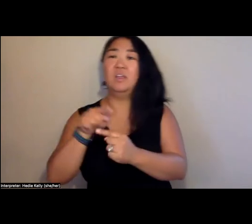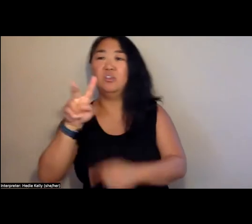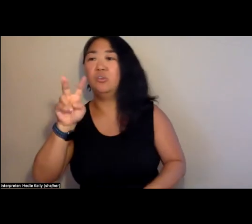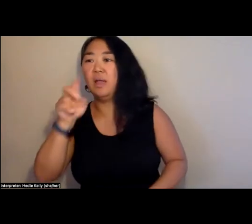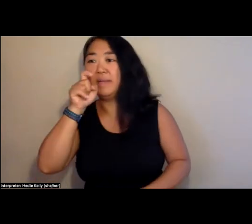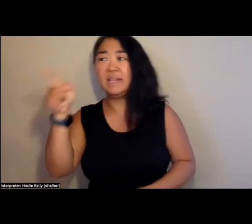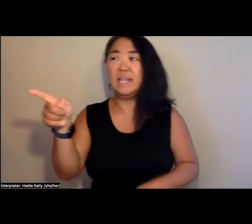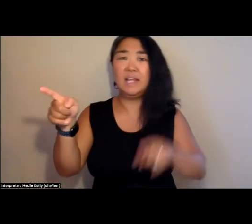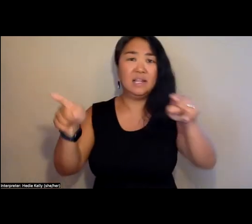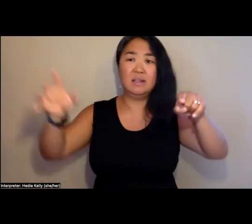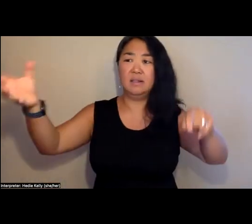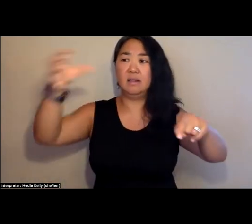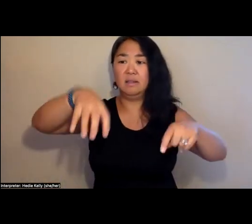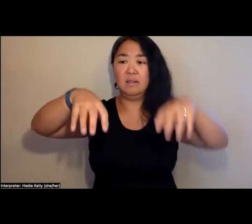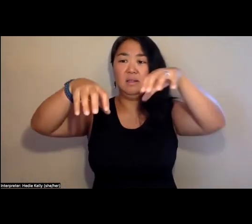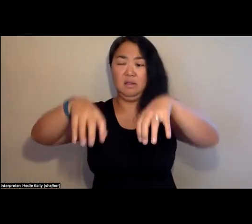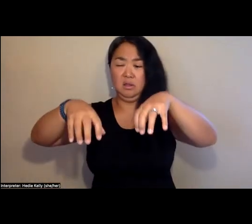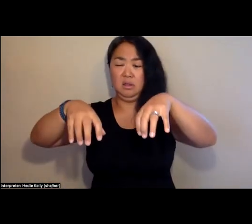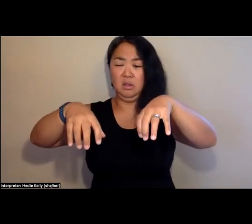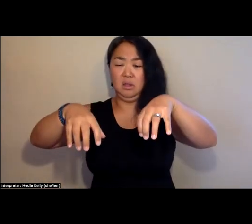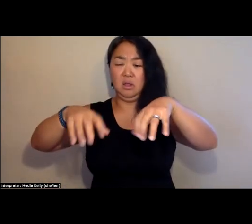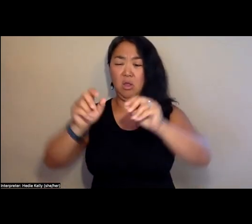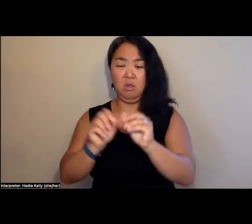are side by side, but all of a sudden we're not in Philadelphia anymore.